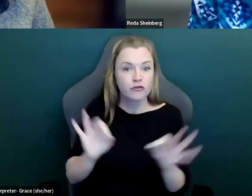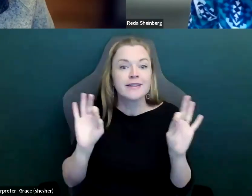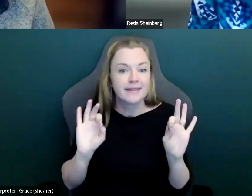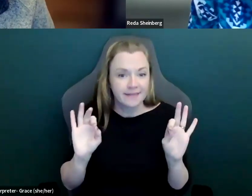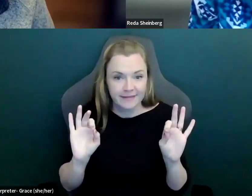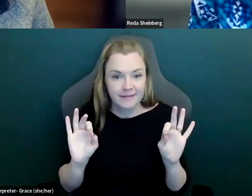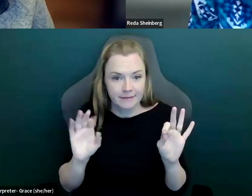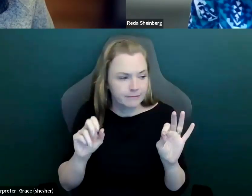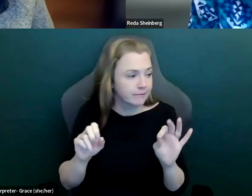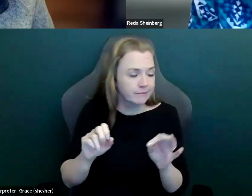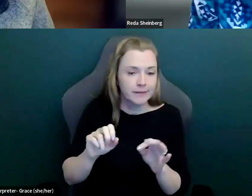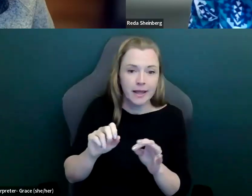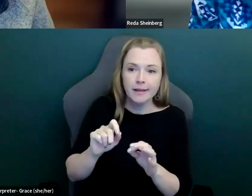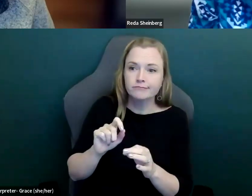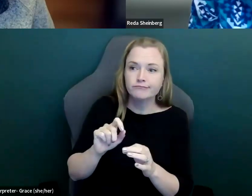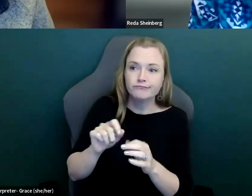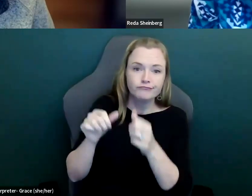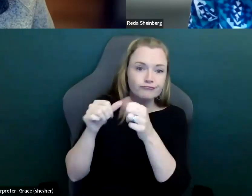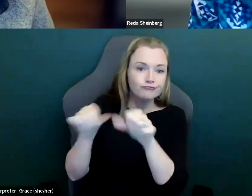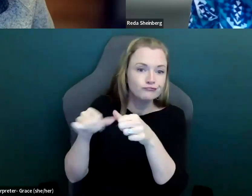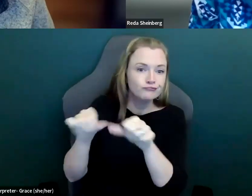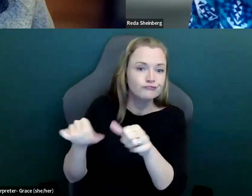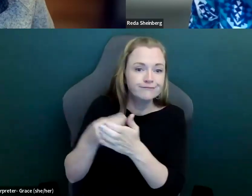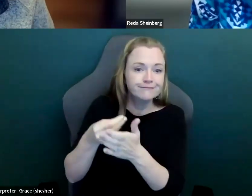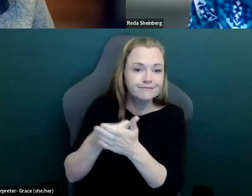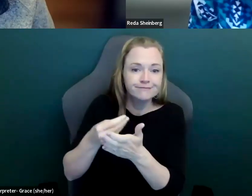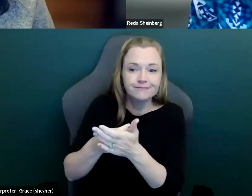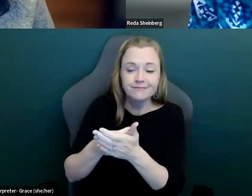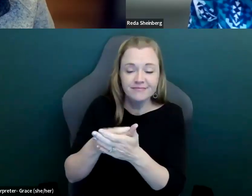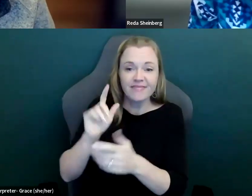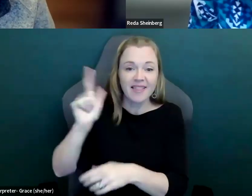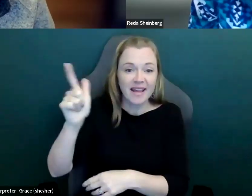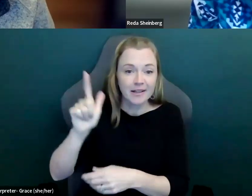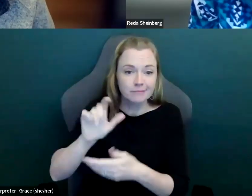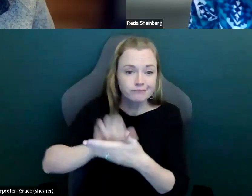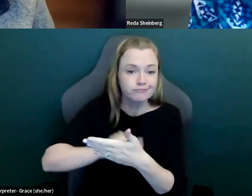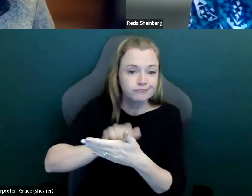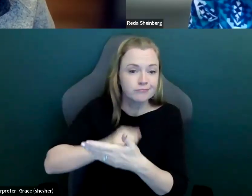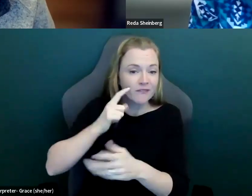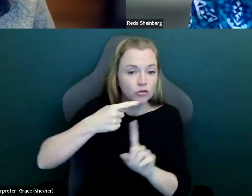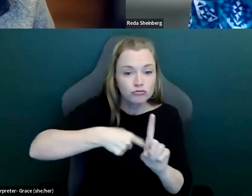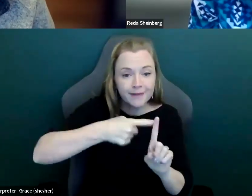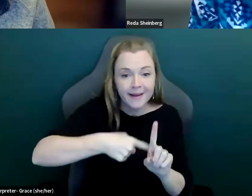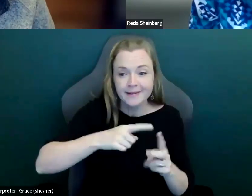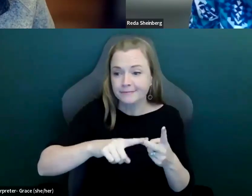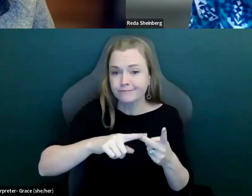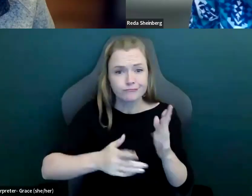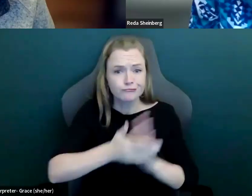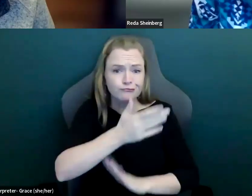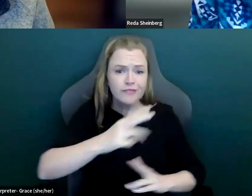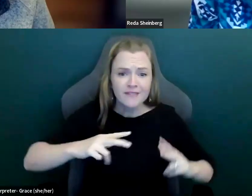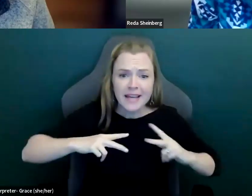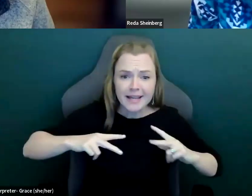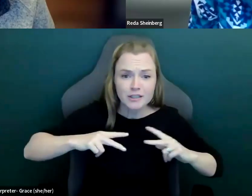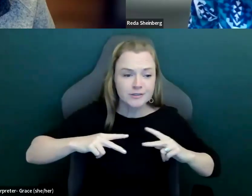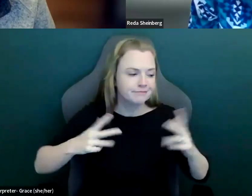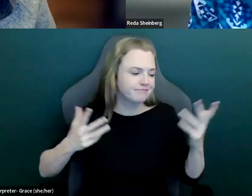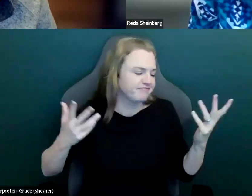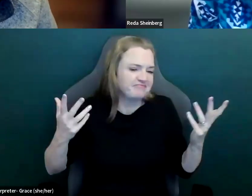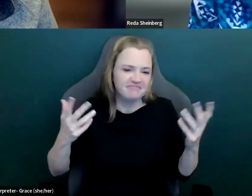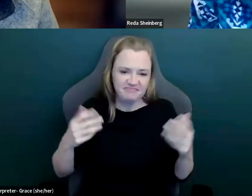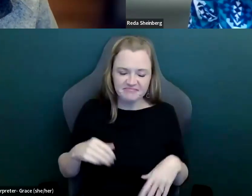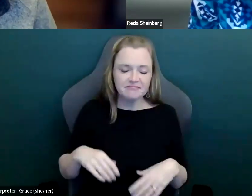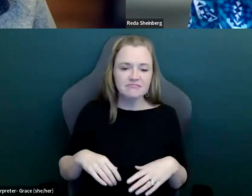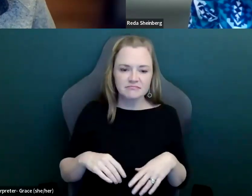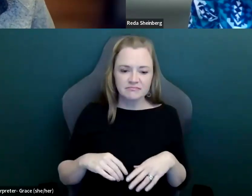that for rent or even vacations or needs